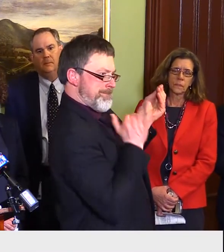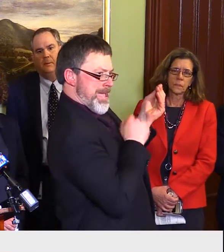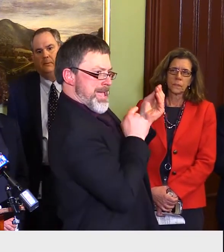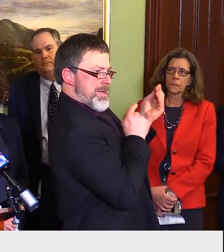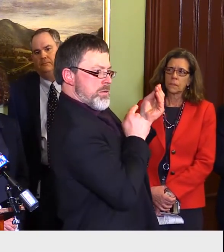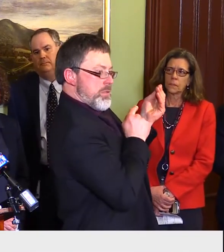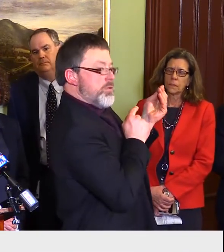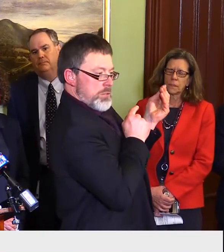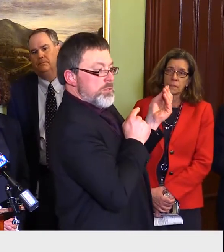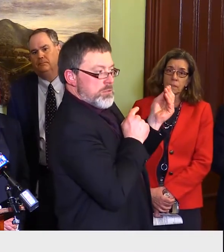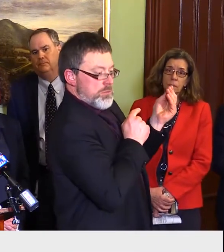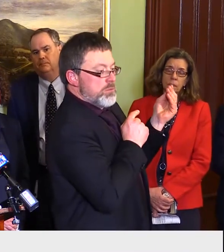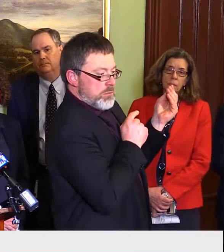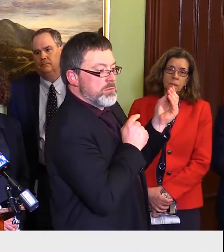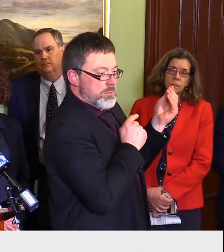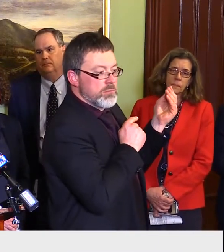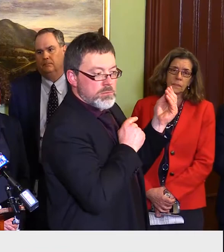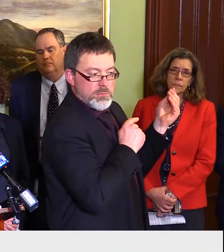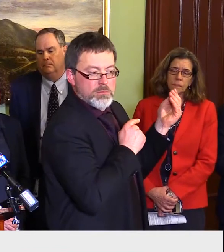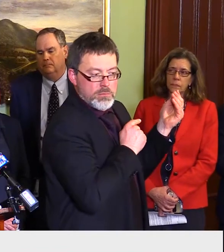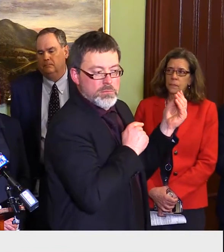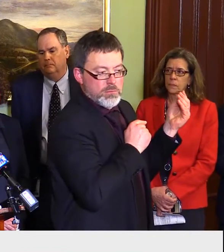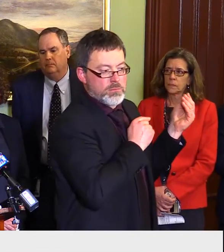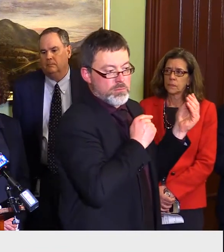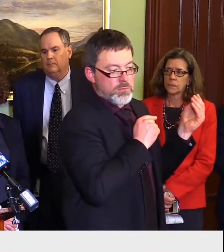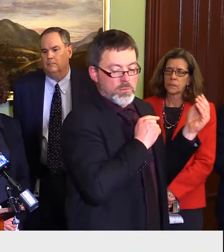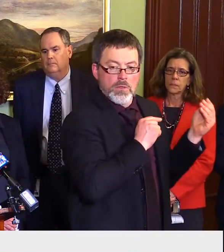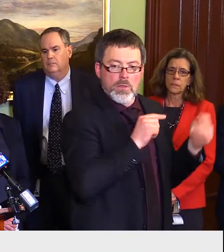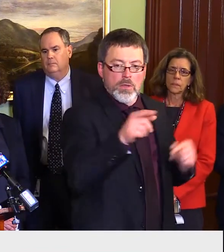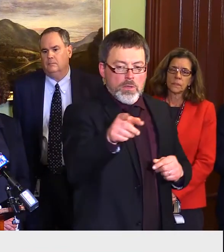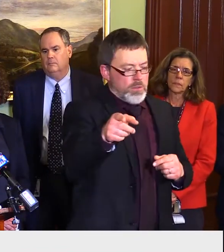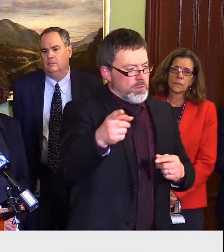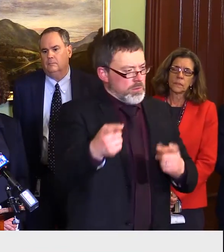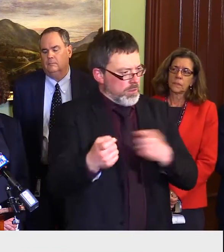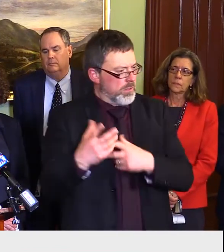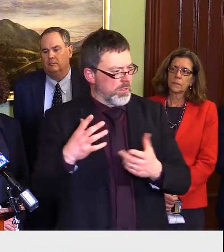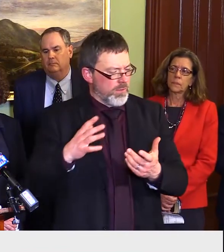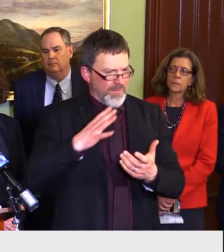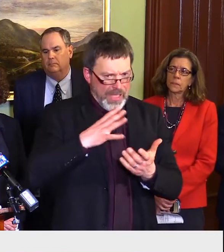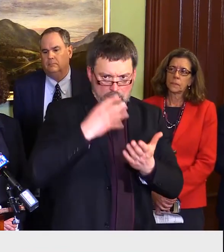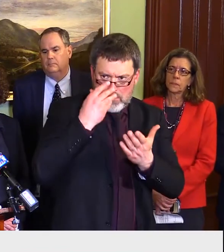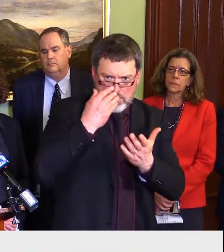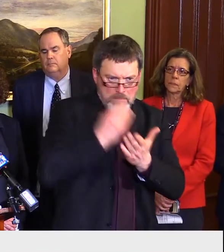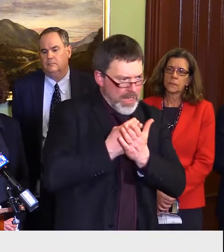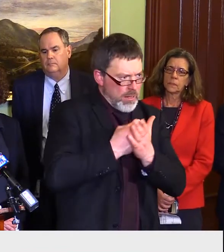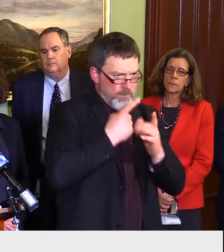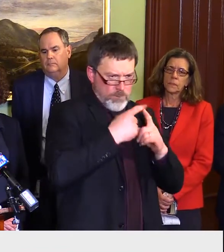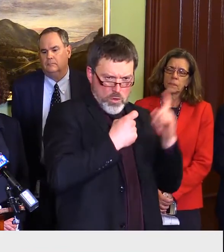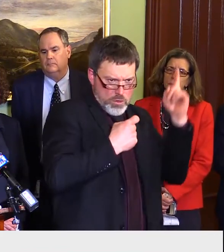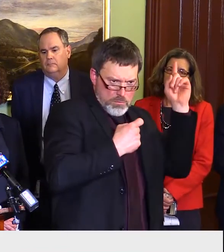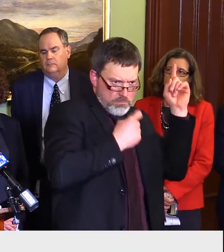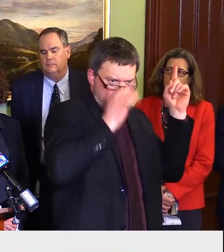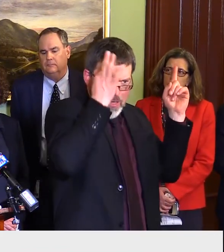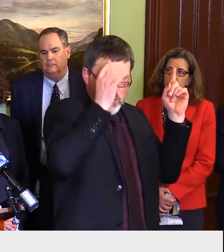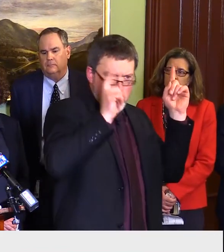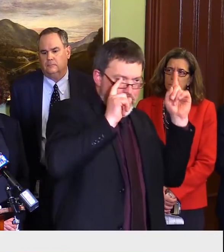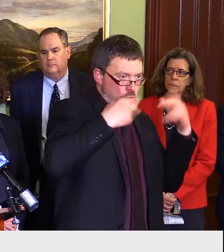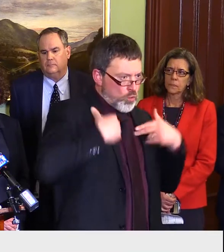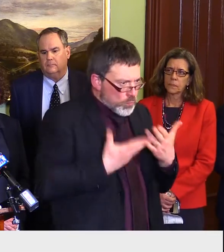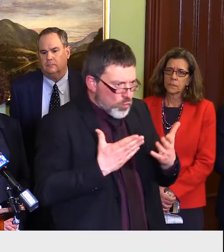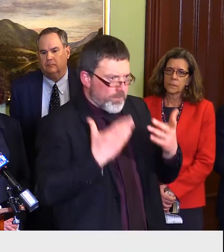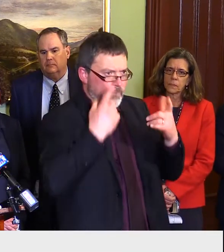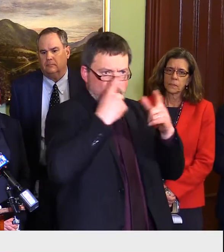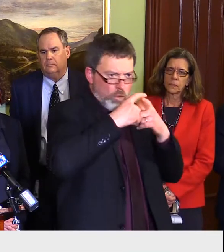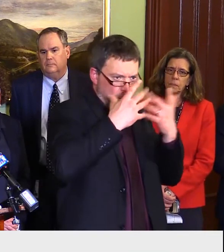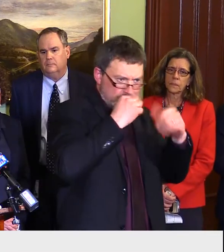it may be all the above. Certainly, we would be heavily involved in that. We'd have to prepare for that, but we